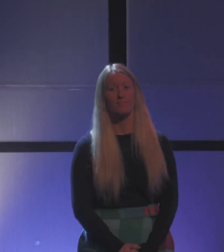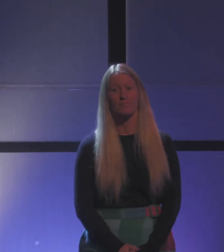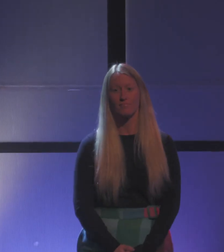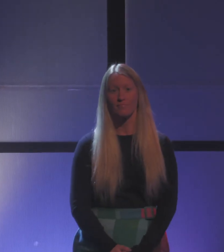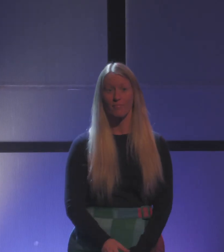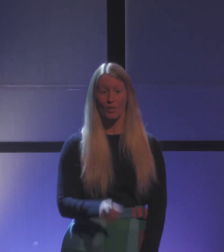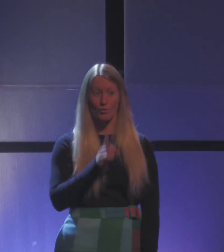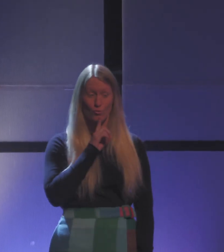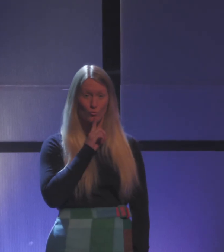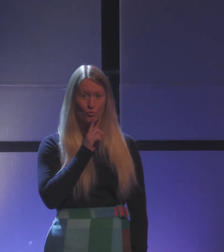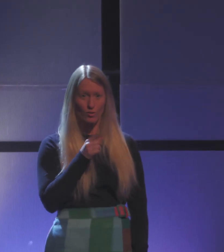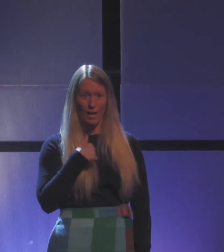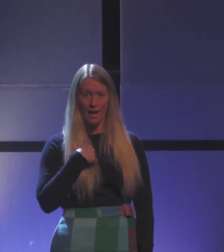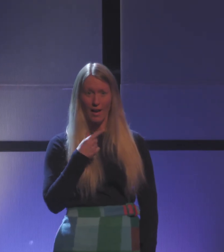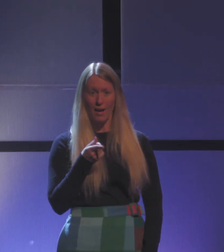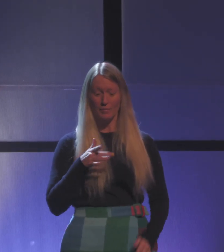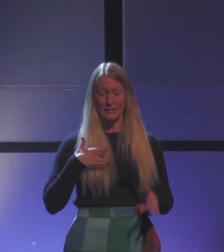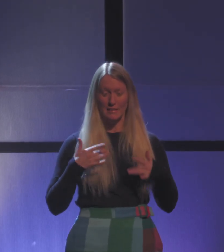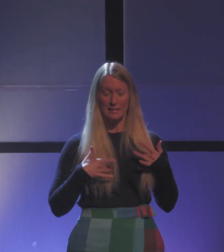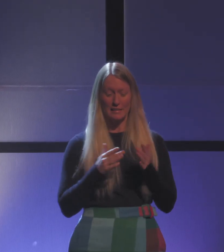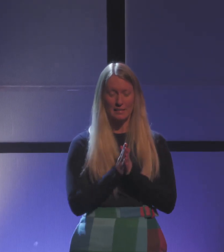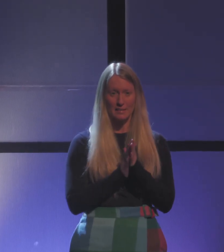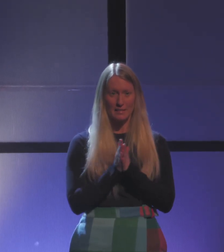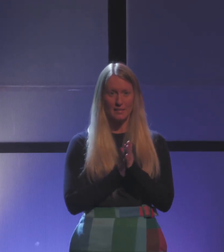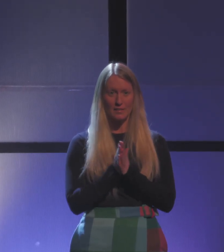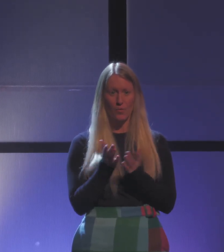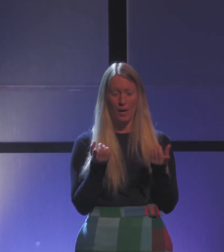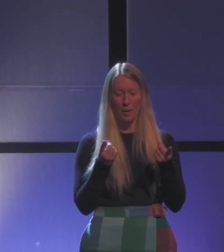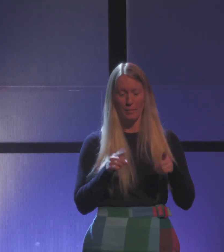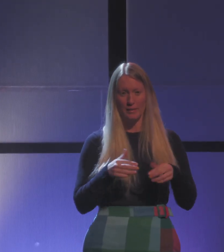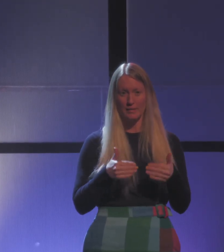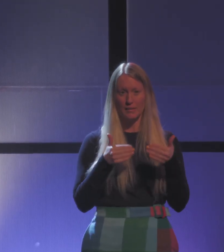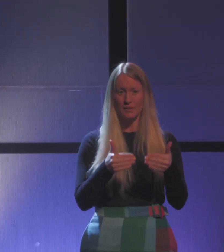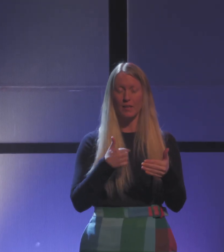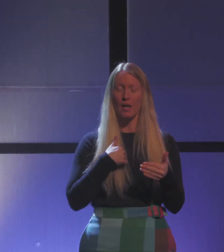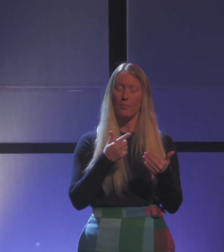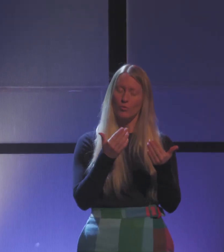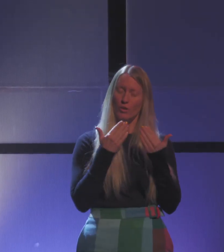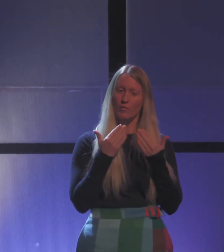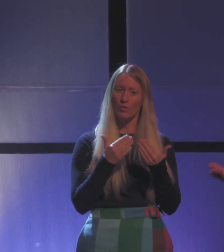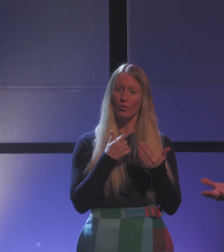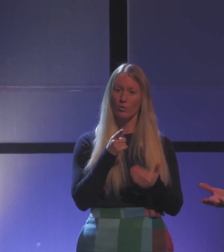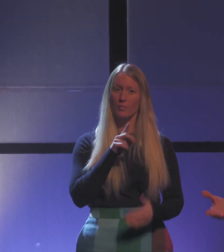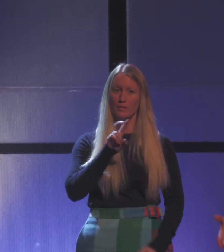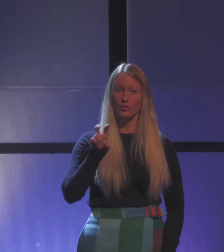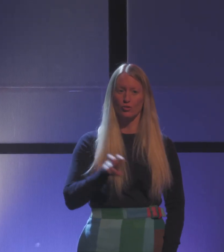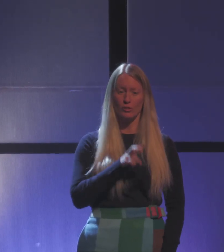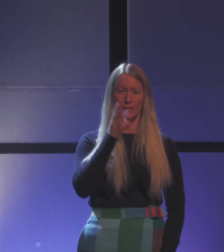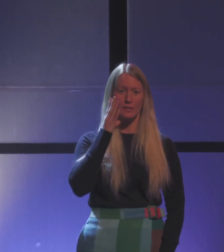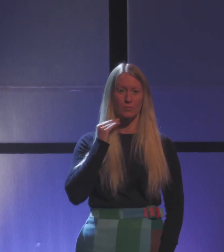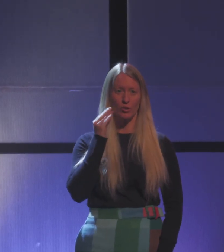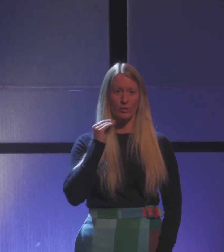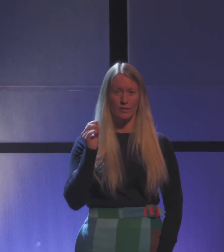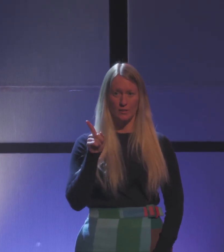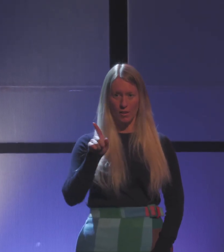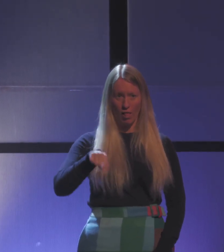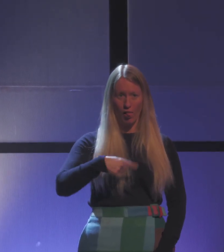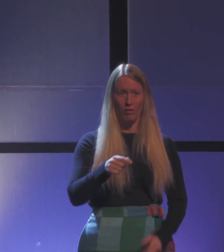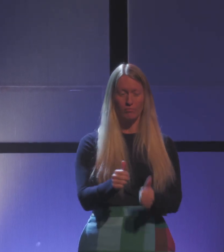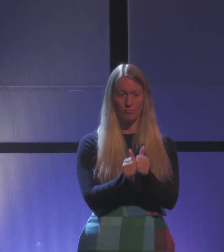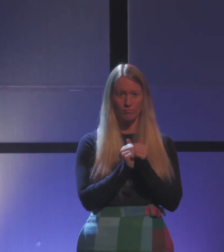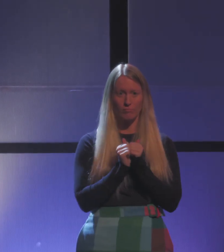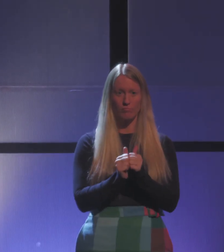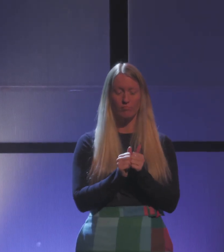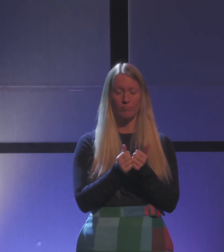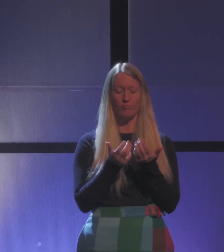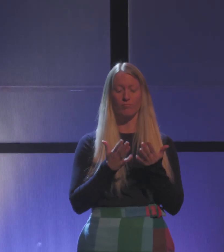It's so true. I can't wait to see what happens next, and I am so grateful to be on this journey with all of you. That's all I